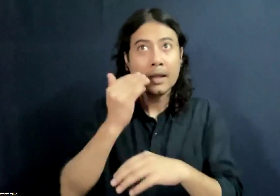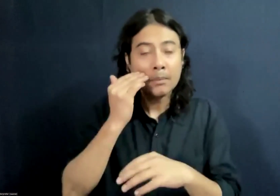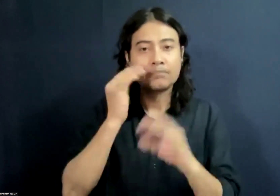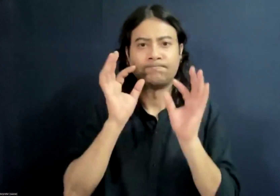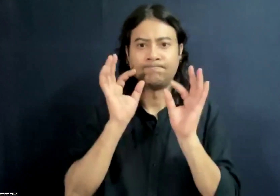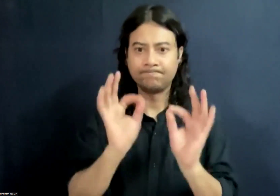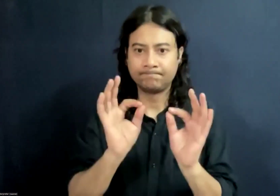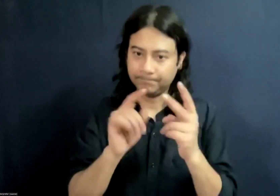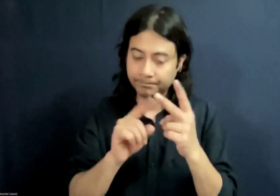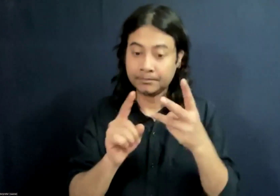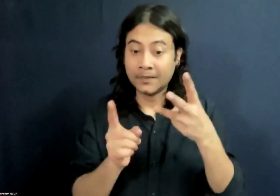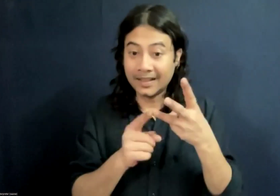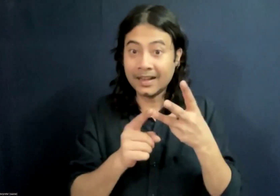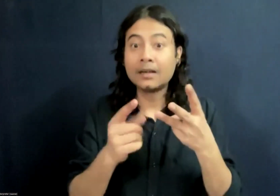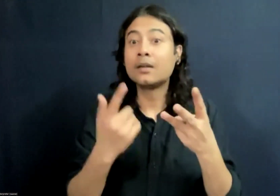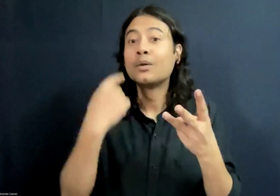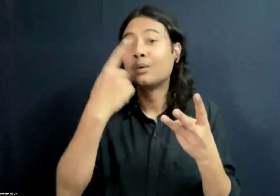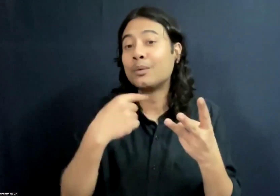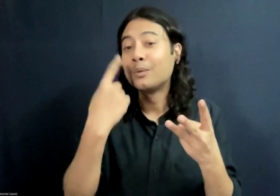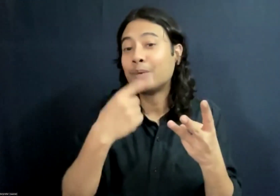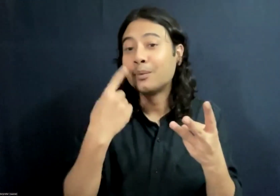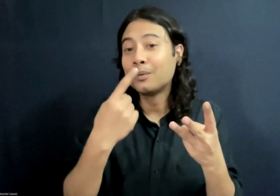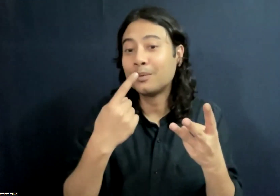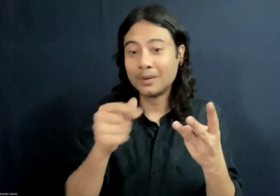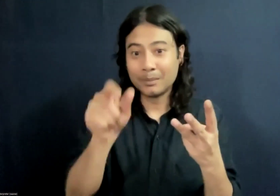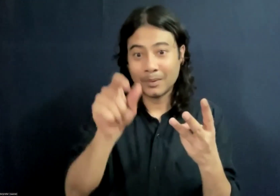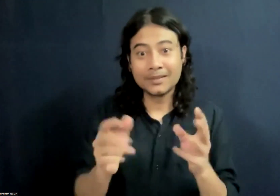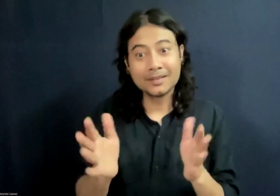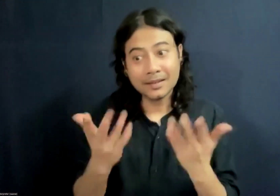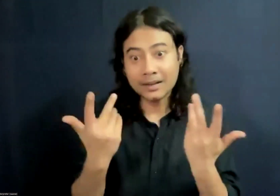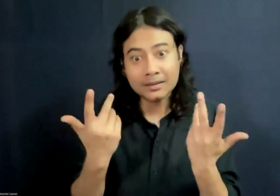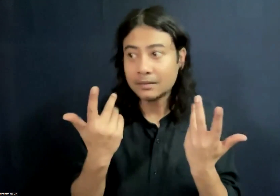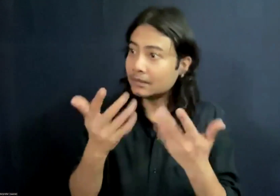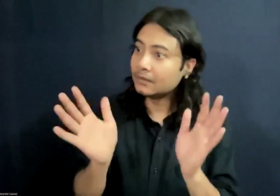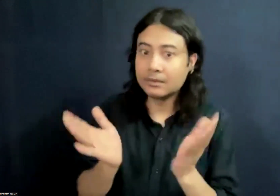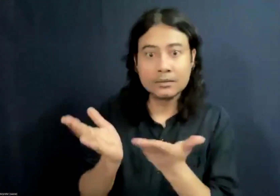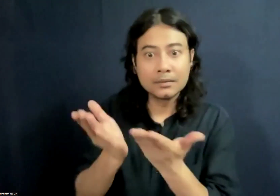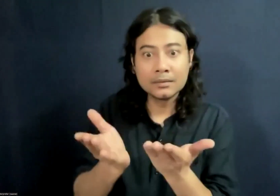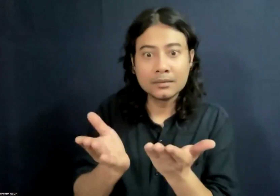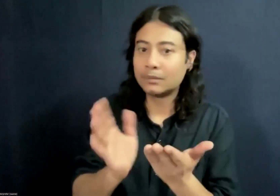to somebody who is engaged in Krishna's service, or